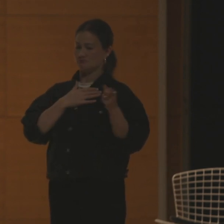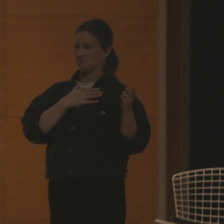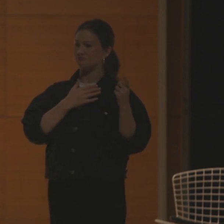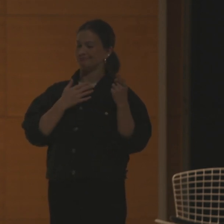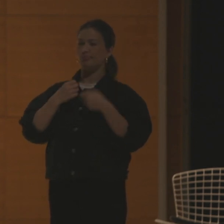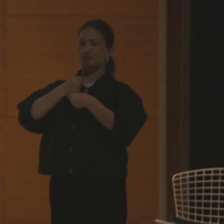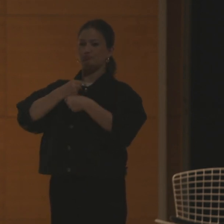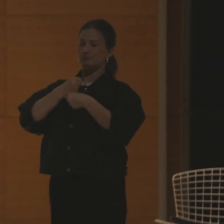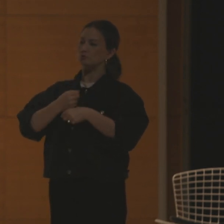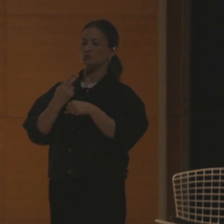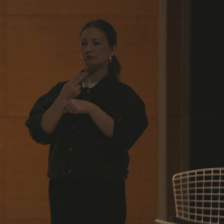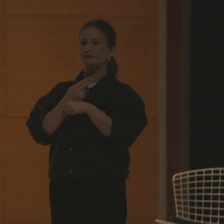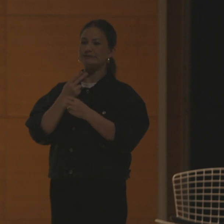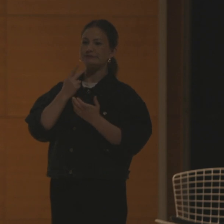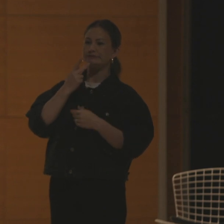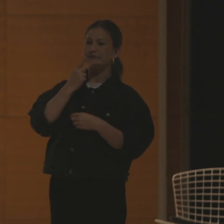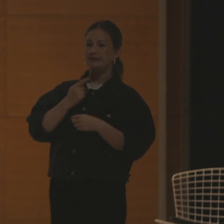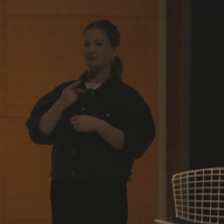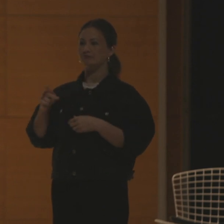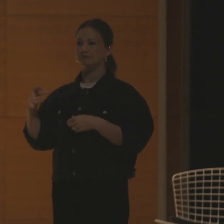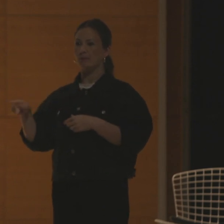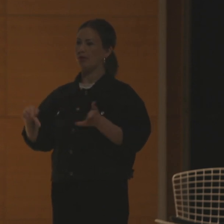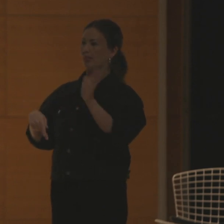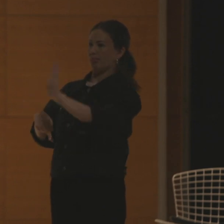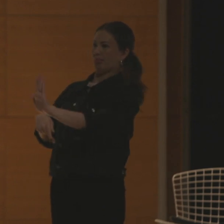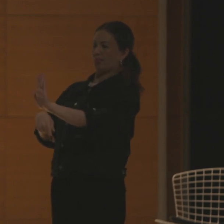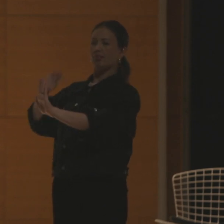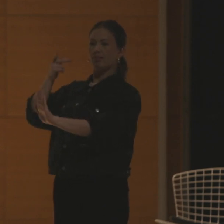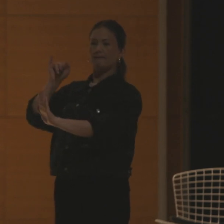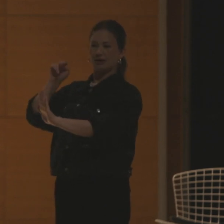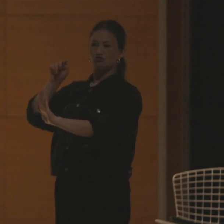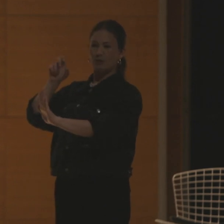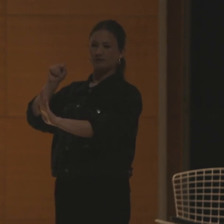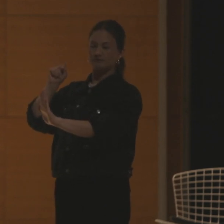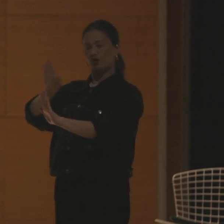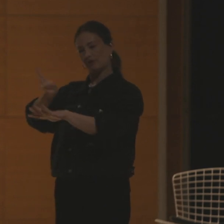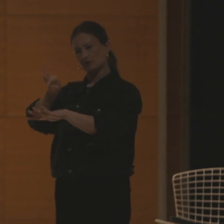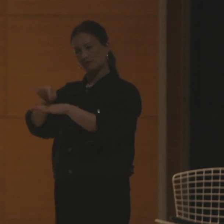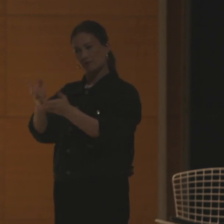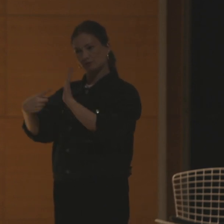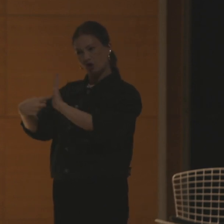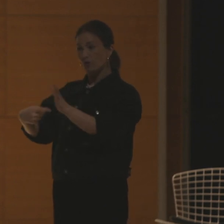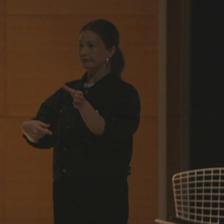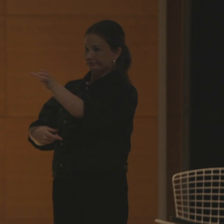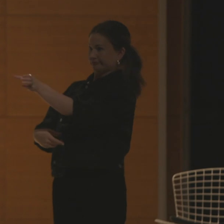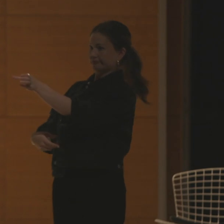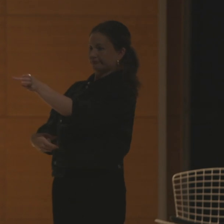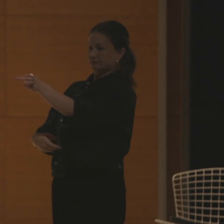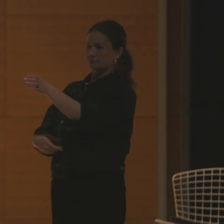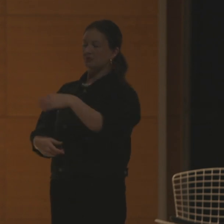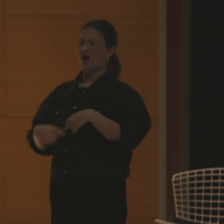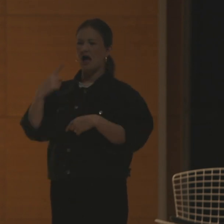She tapped her phone, enlarged the Pinterest image. Brian must have shown her how to use the app, and held the screen aloft. "I think